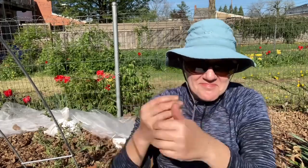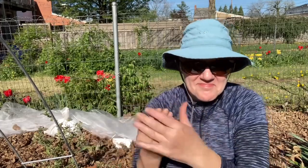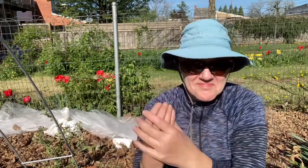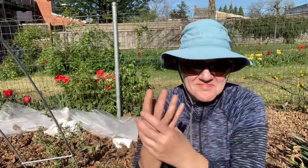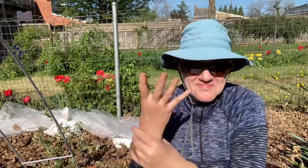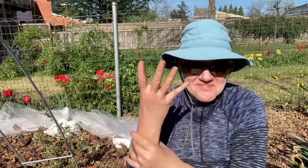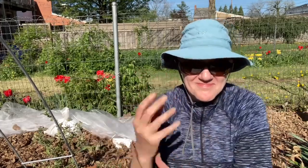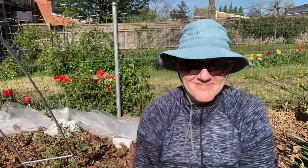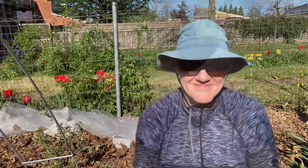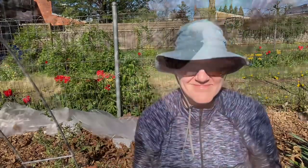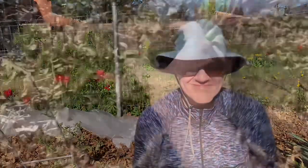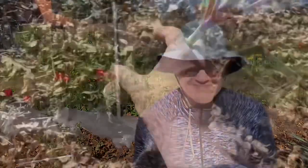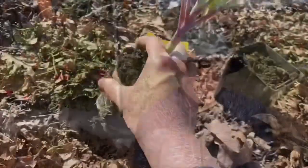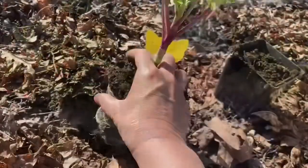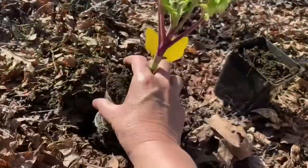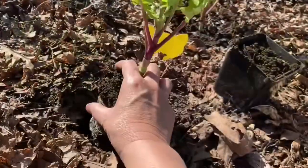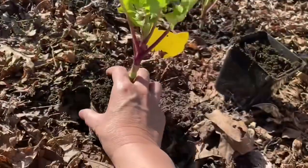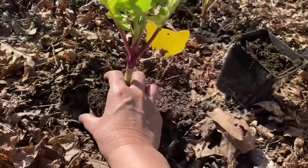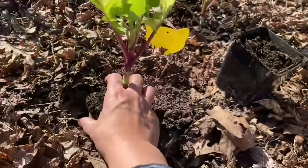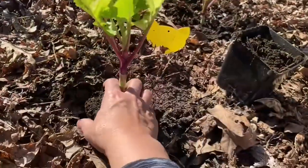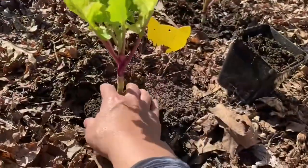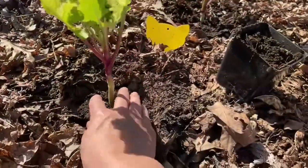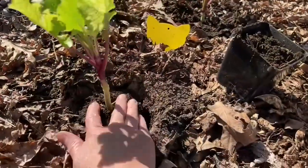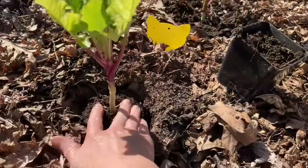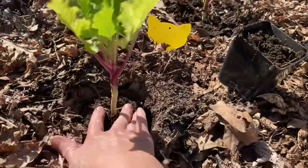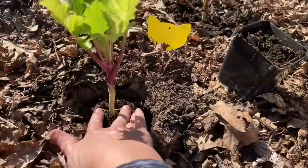lasts. This is my first time growing broccoli rabe.